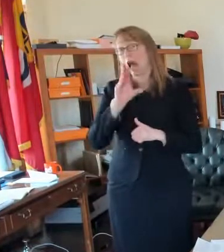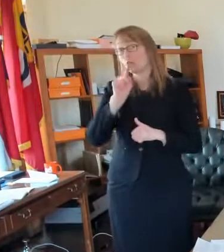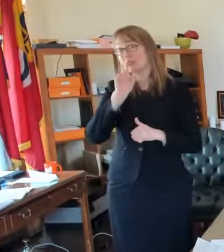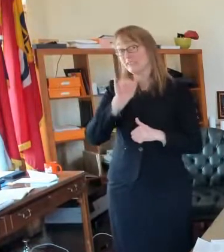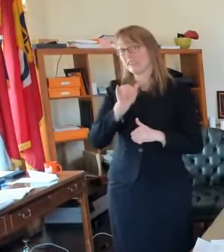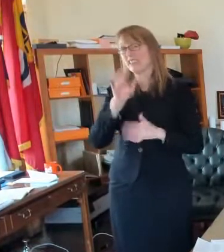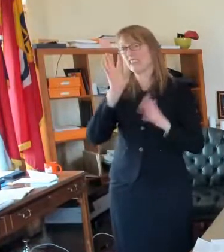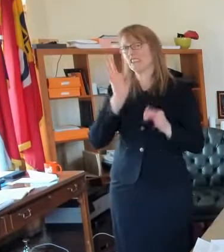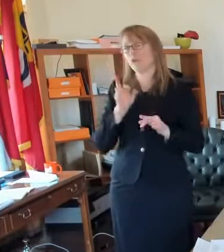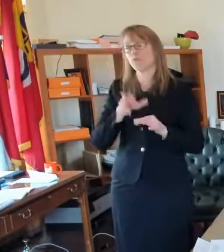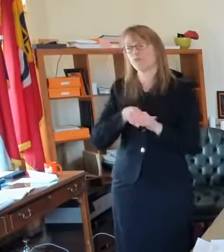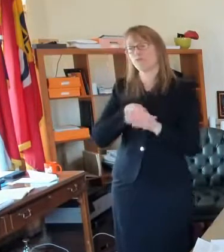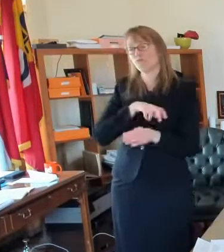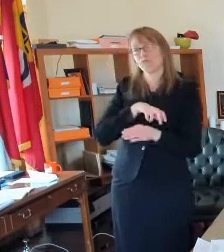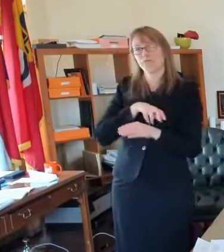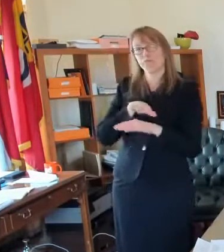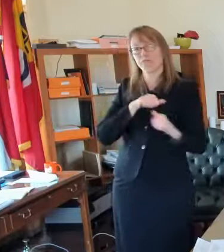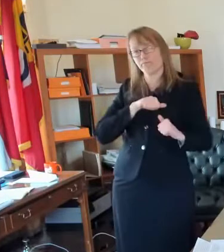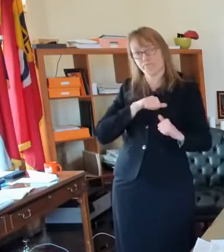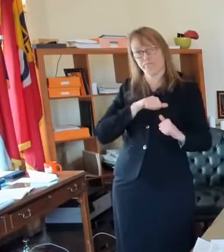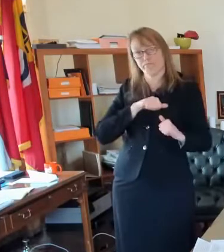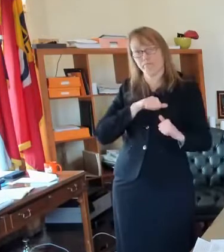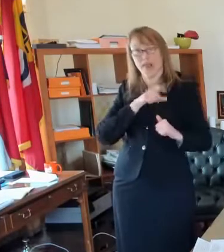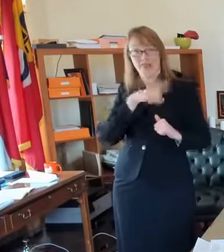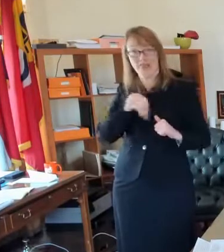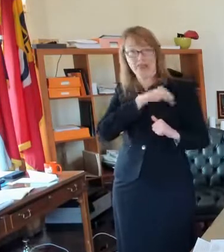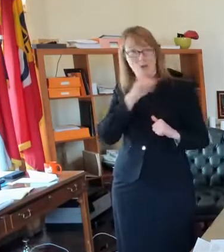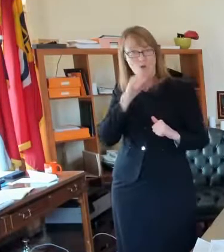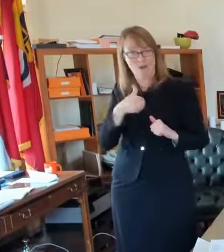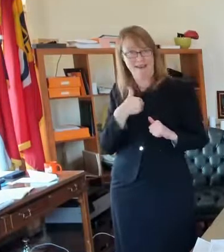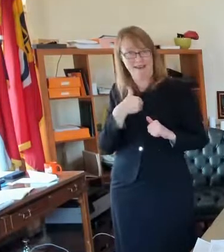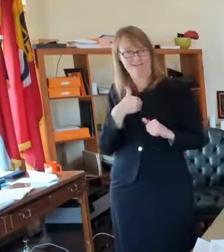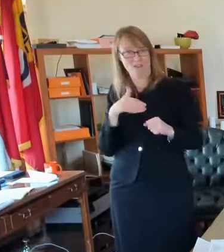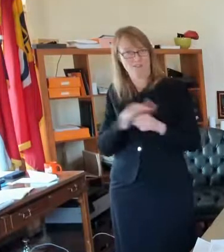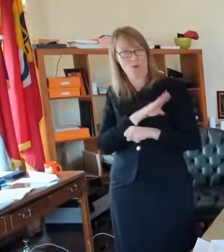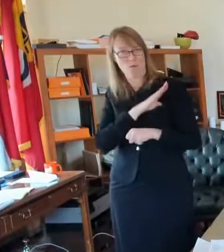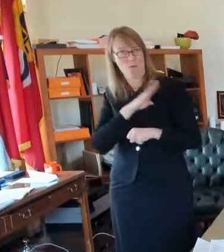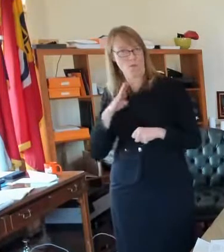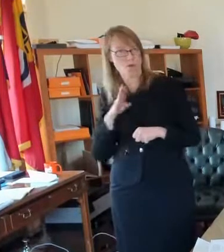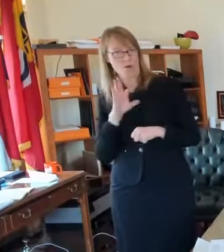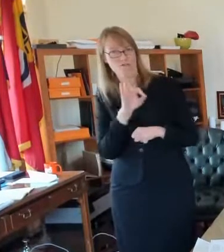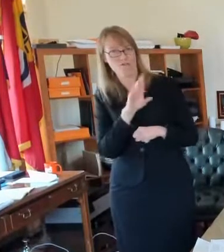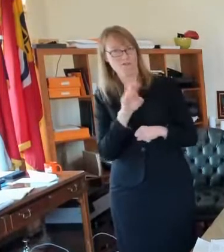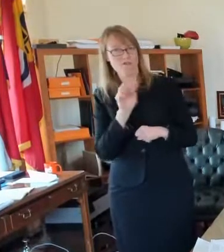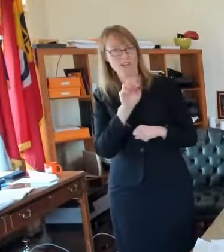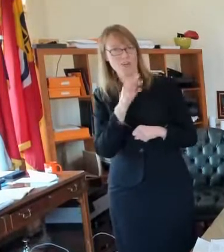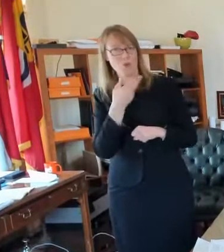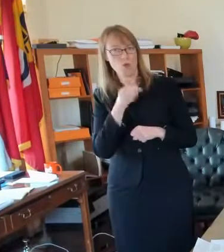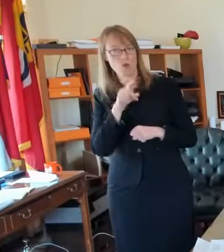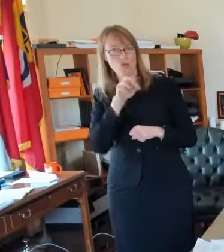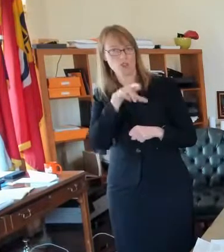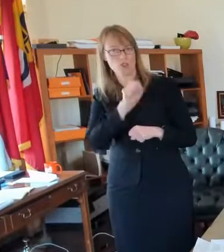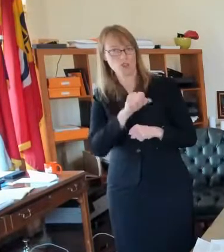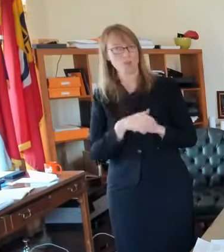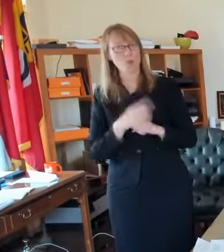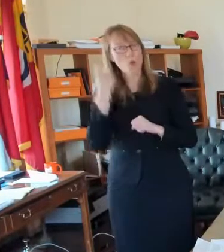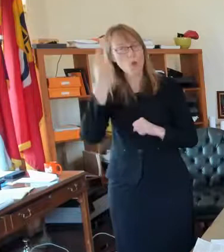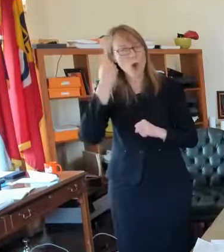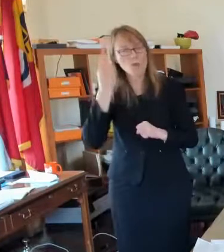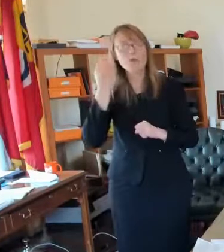a full set of freeholders at this point. And there's some question about whether or not those signatures, which were